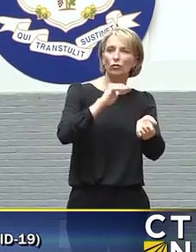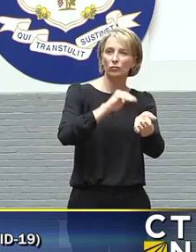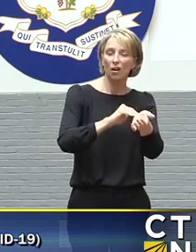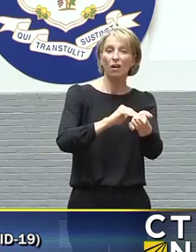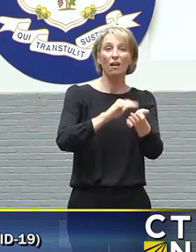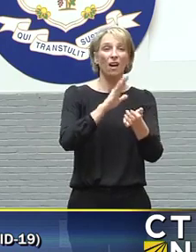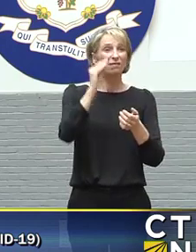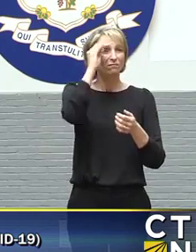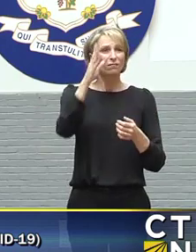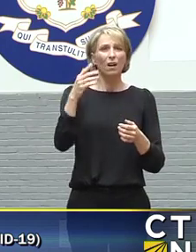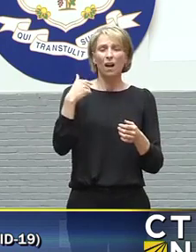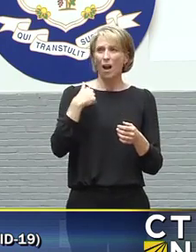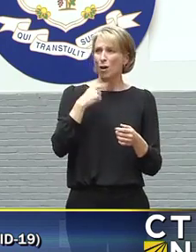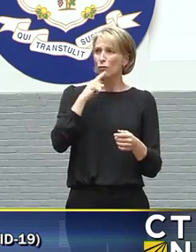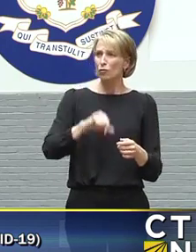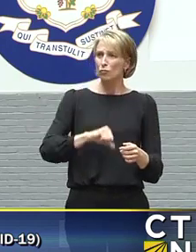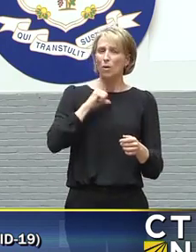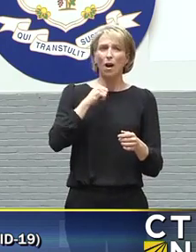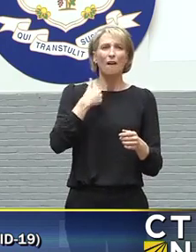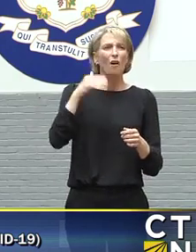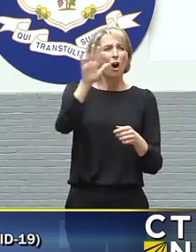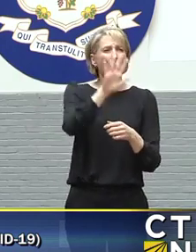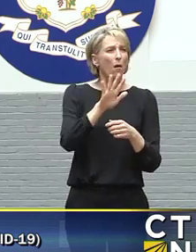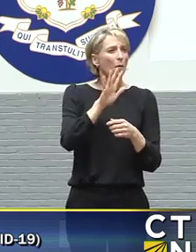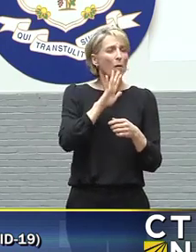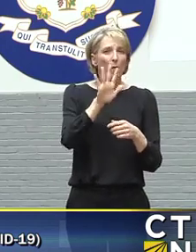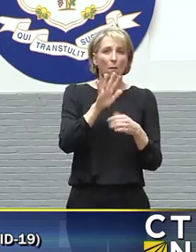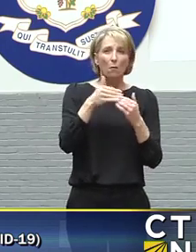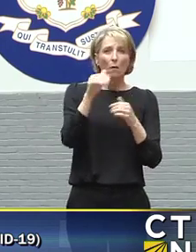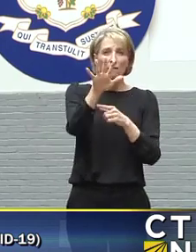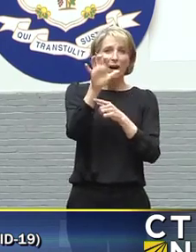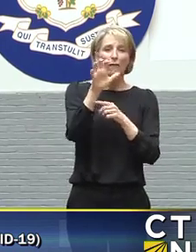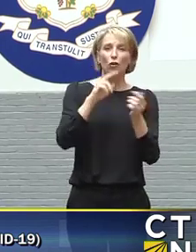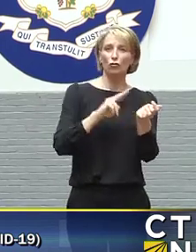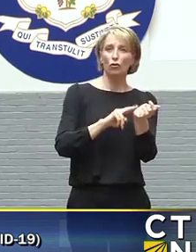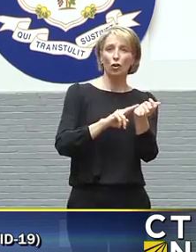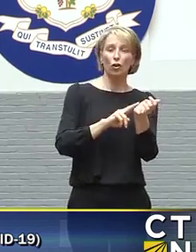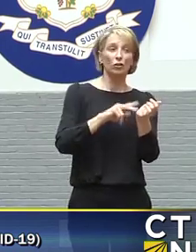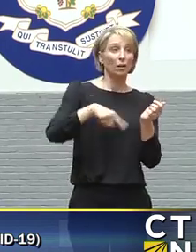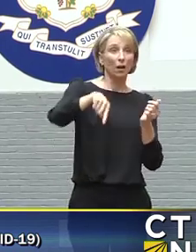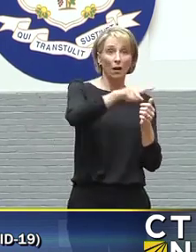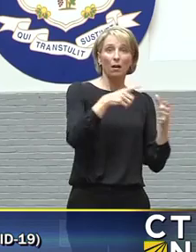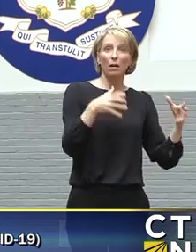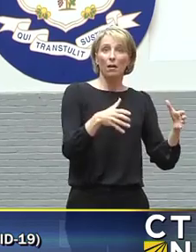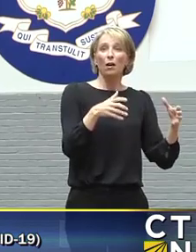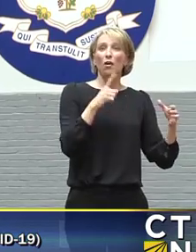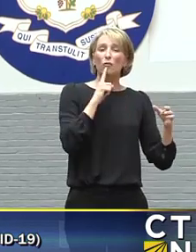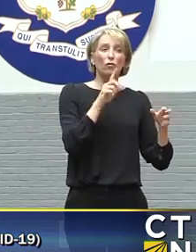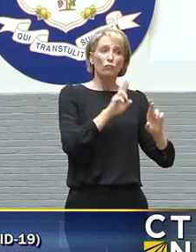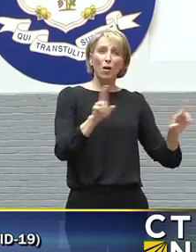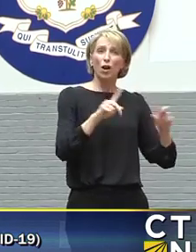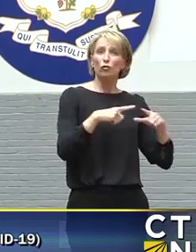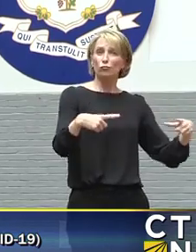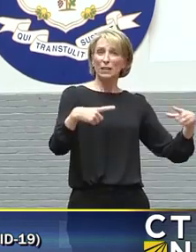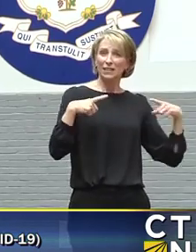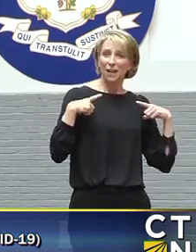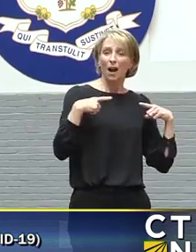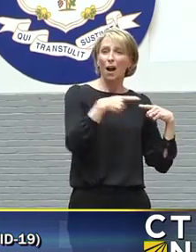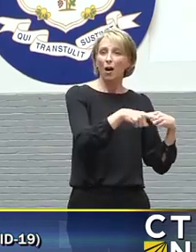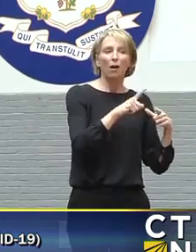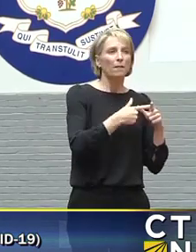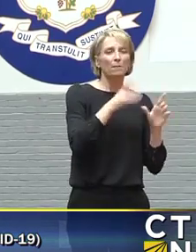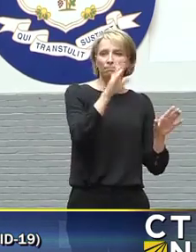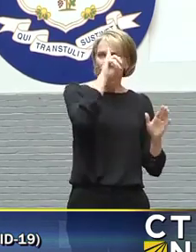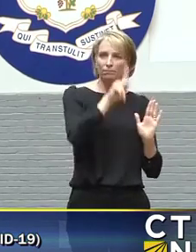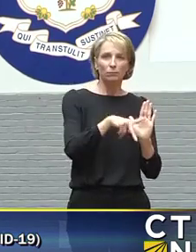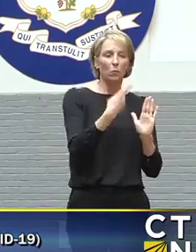people. I think it's close to 500 nurses have stood up, thought they were retiring on the sidelines, ready to come back and ready to help us when it